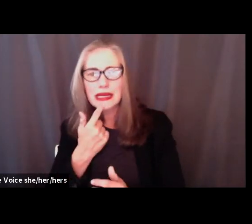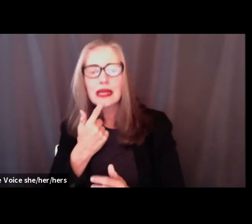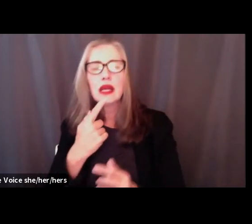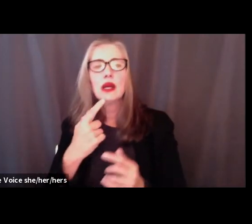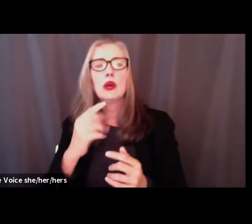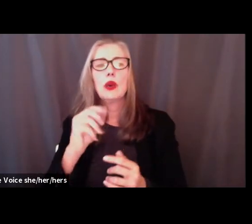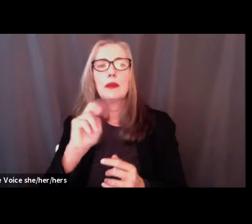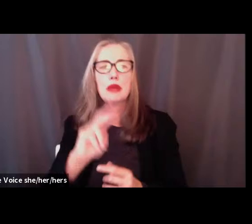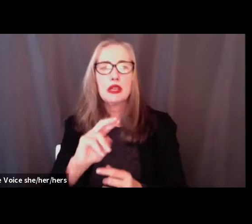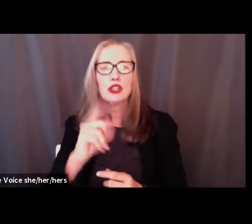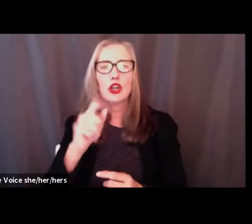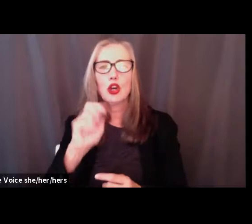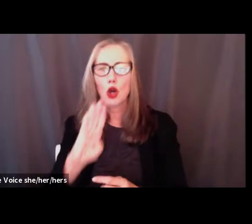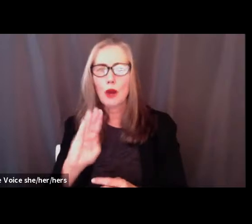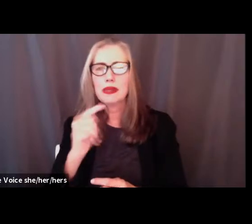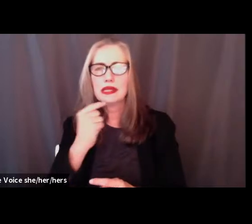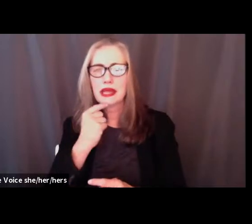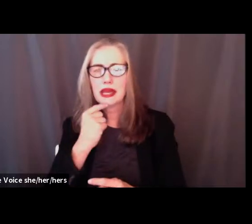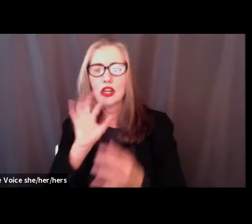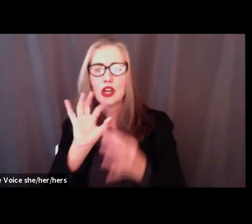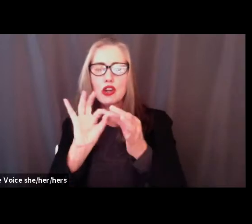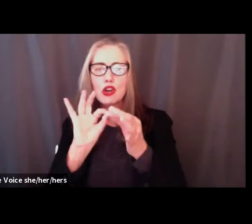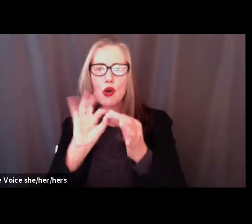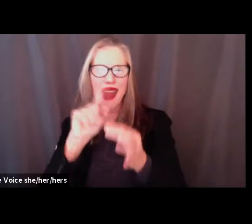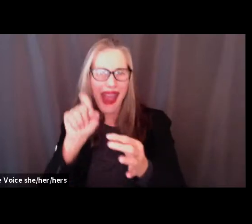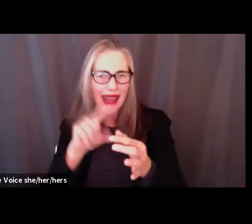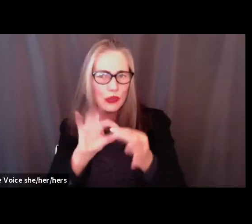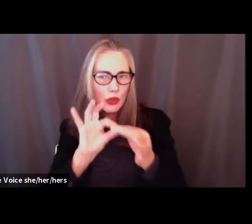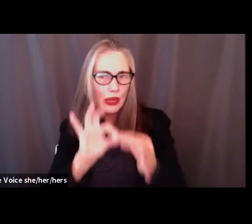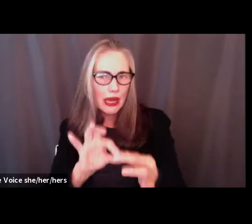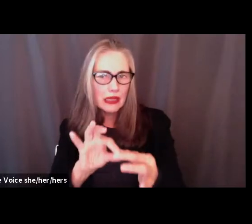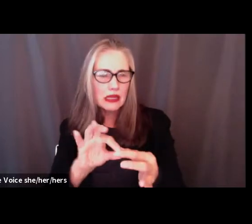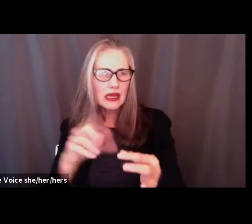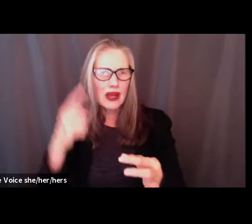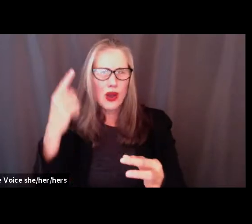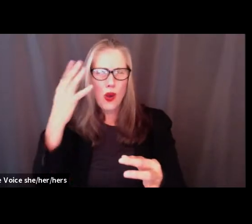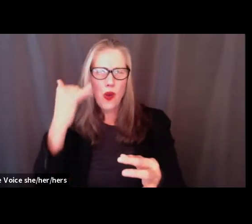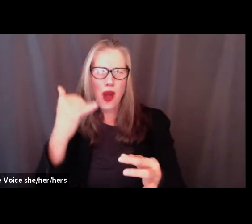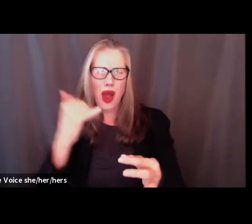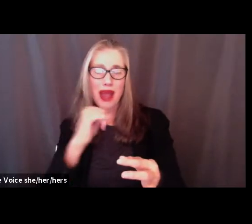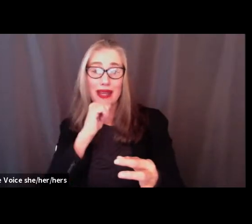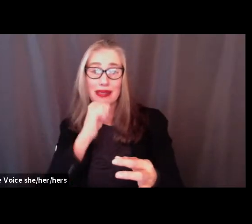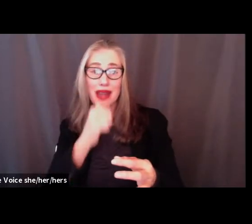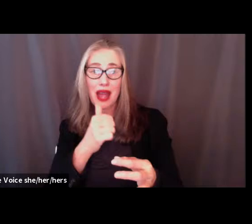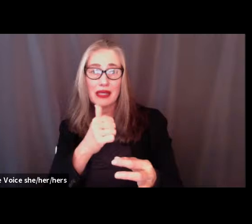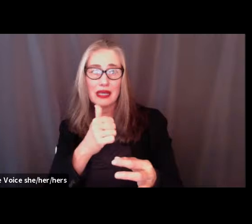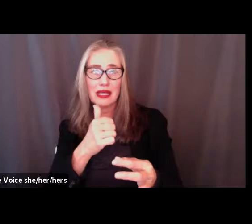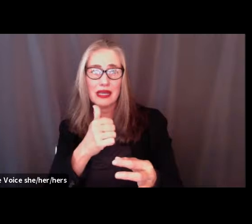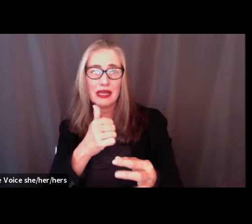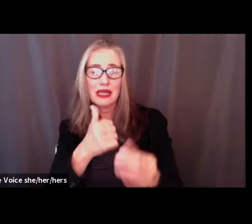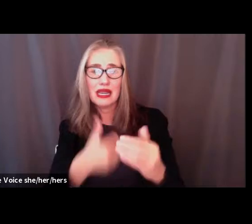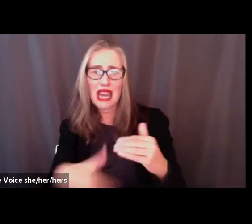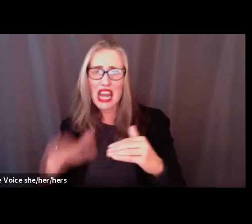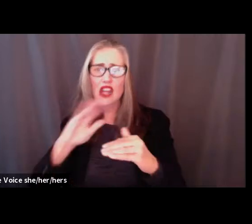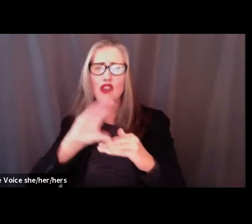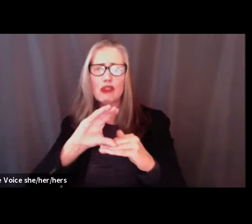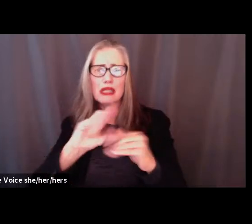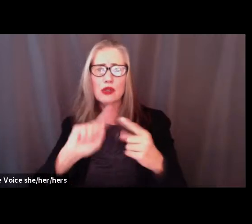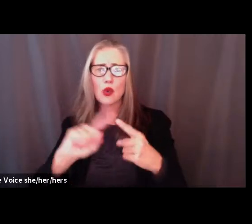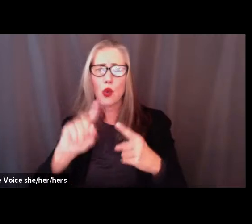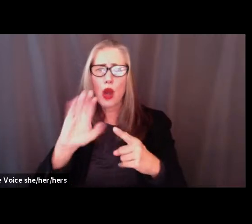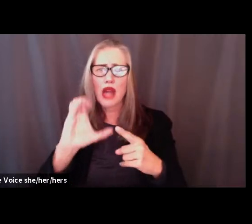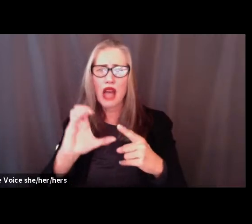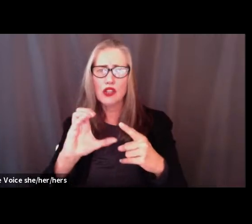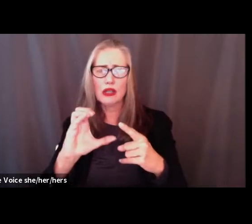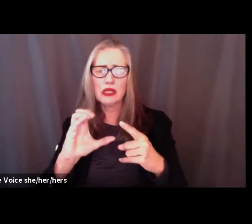Hurd said about that, or asked about why is it the increase to 100.